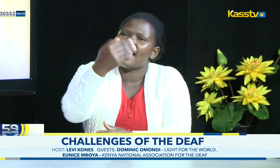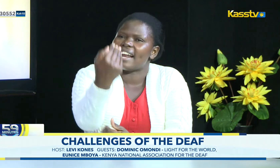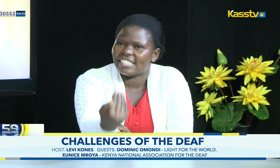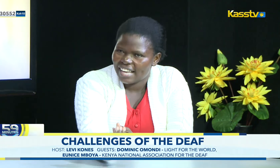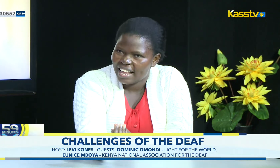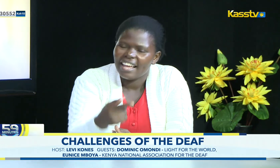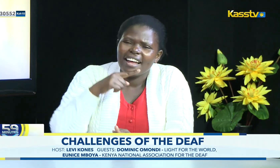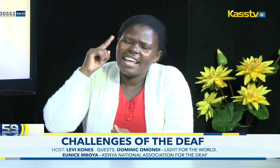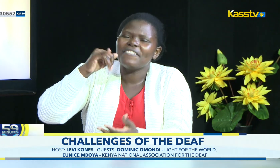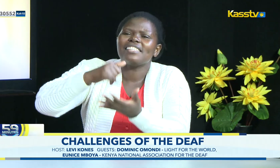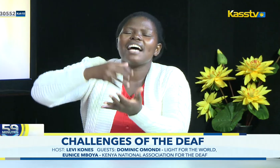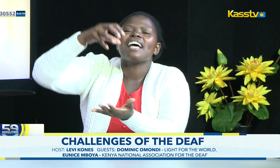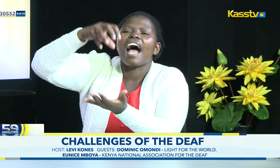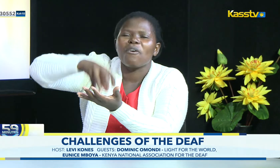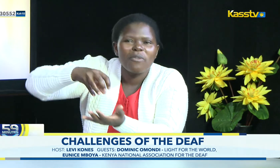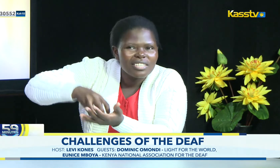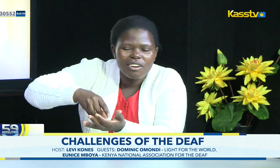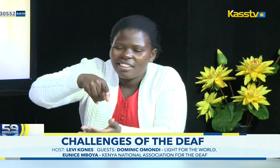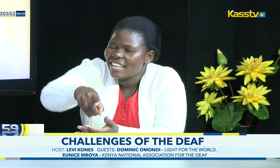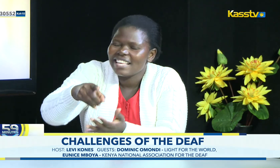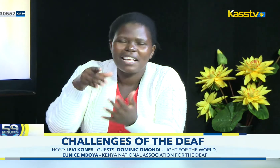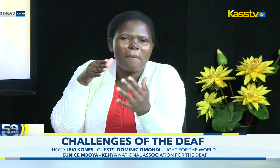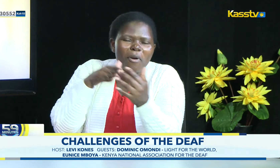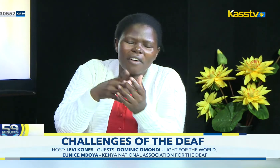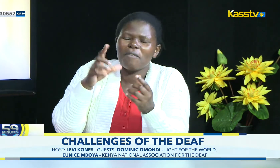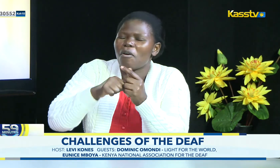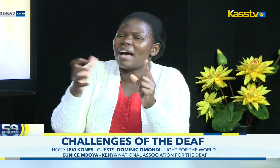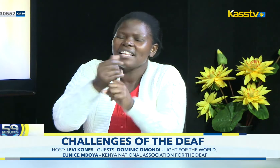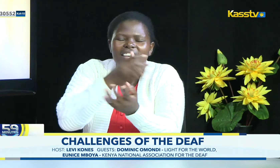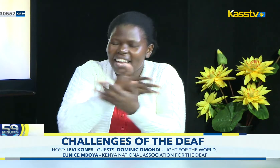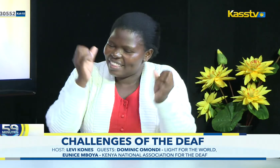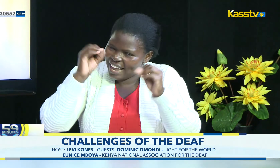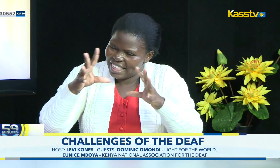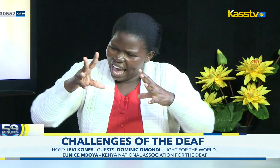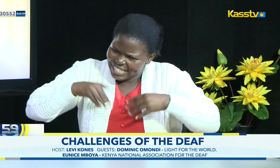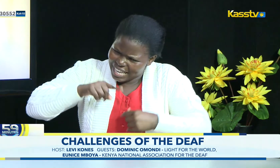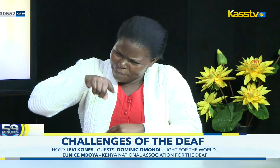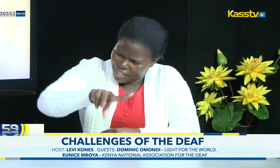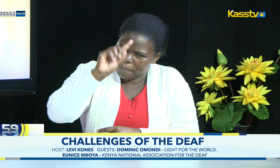have a deaf child, accept the deafness. Accept that, right? It doesn't